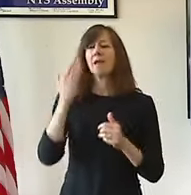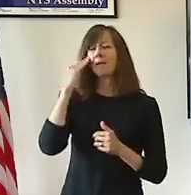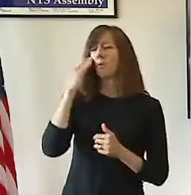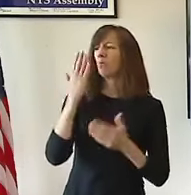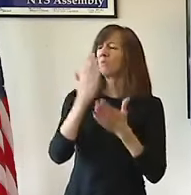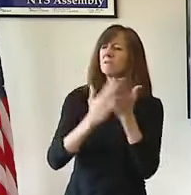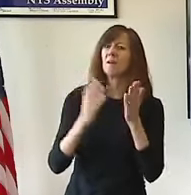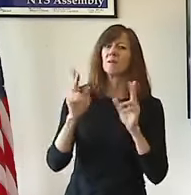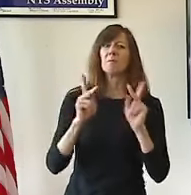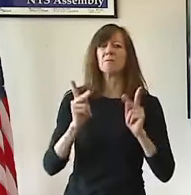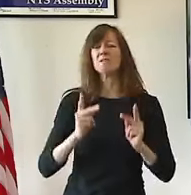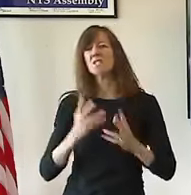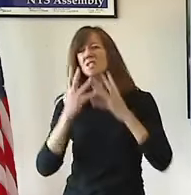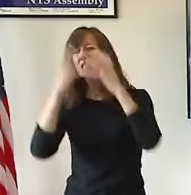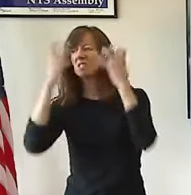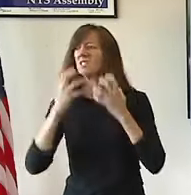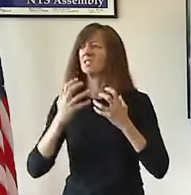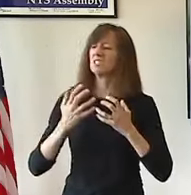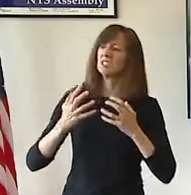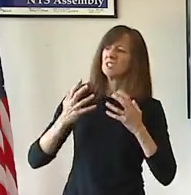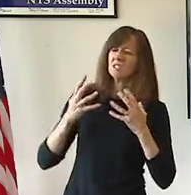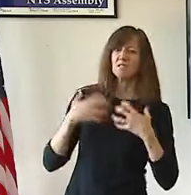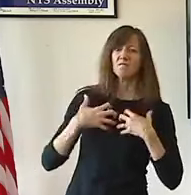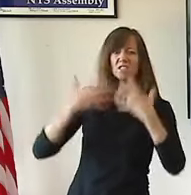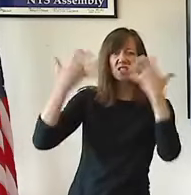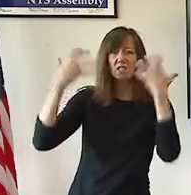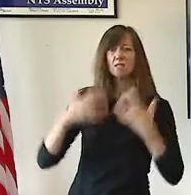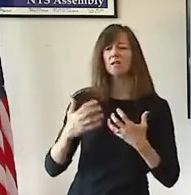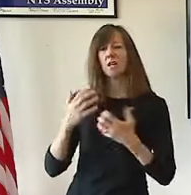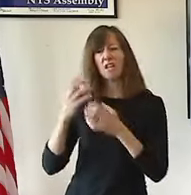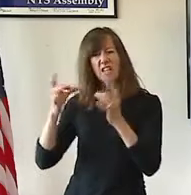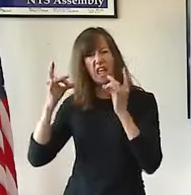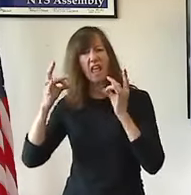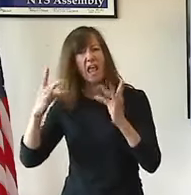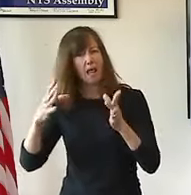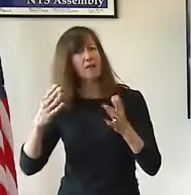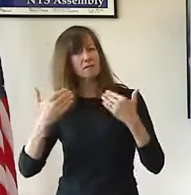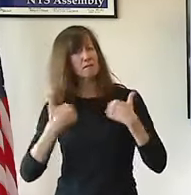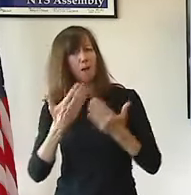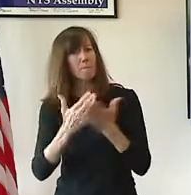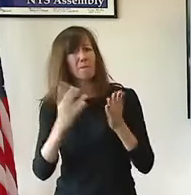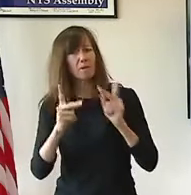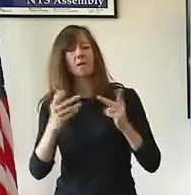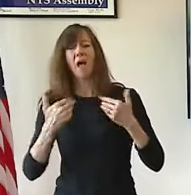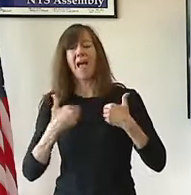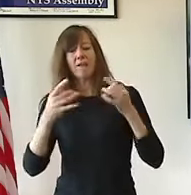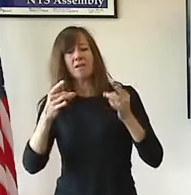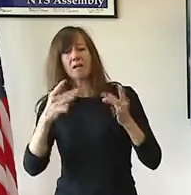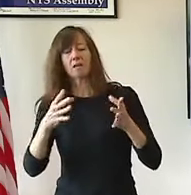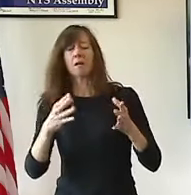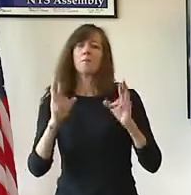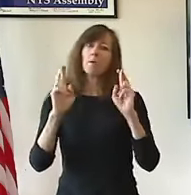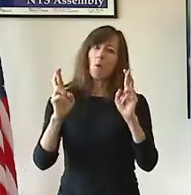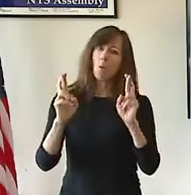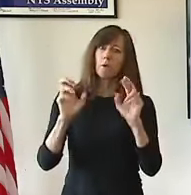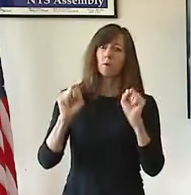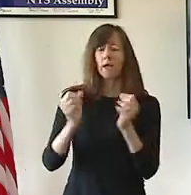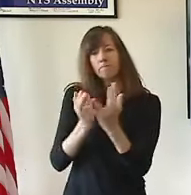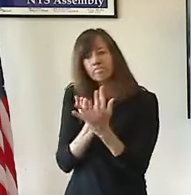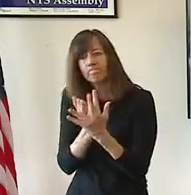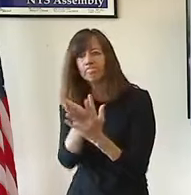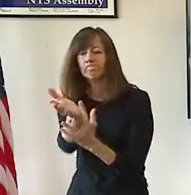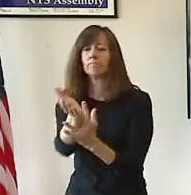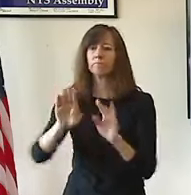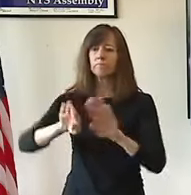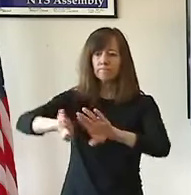they have. I'm hopeful that we can cut through it, acknowledge it, but also, as